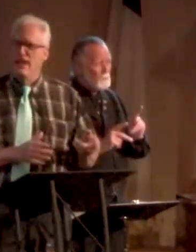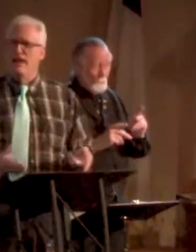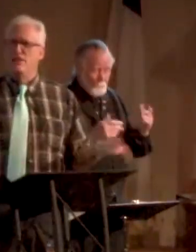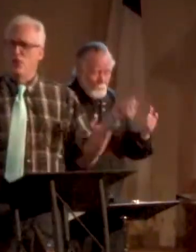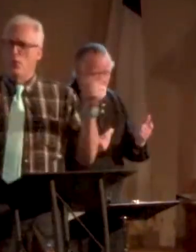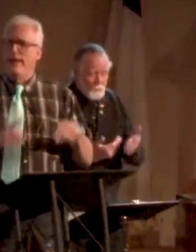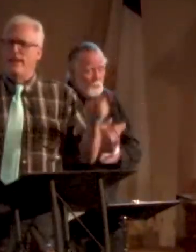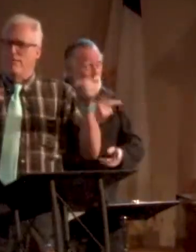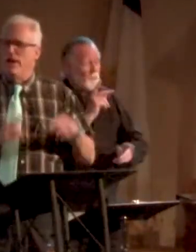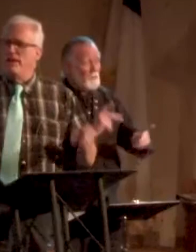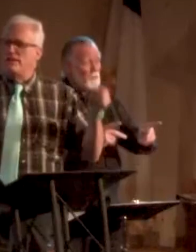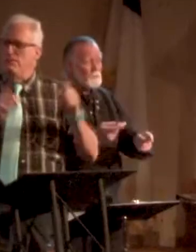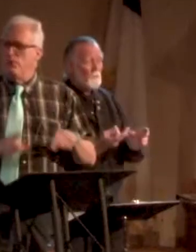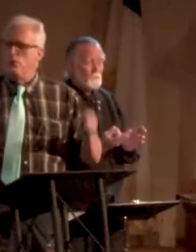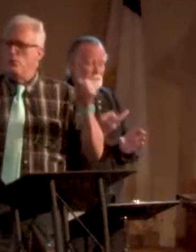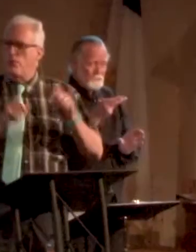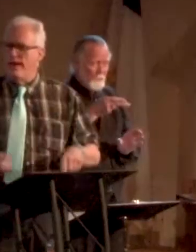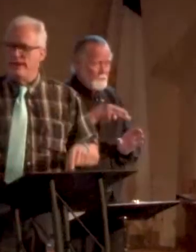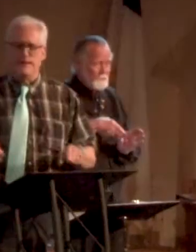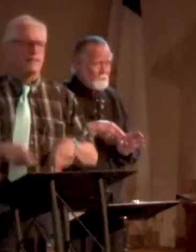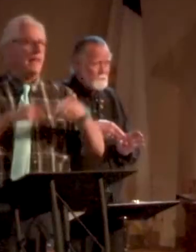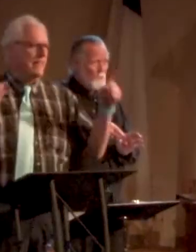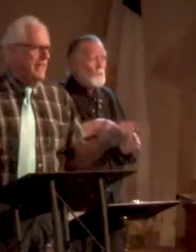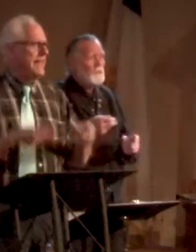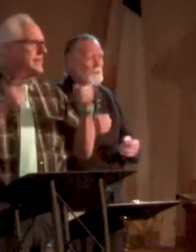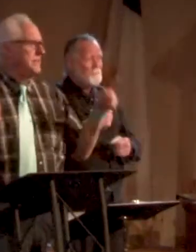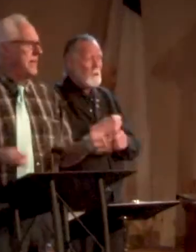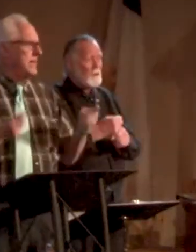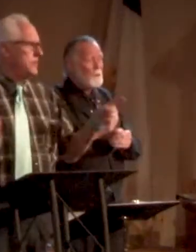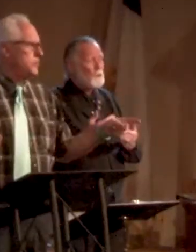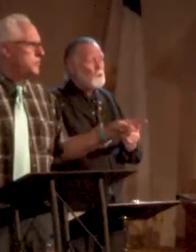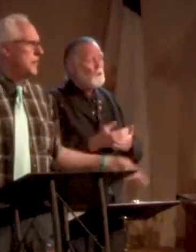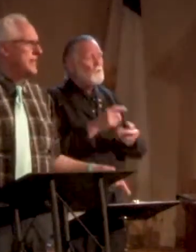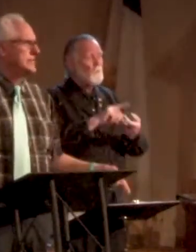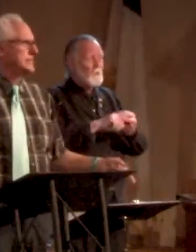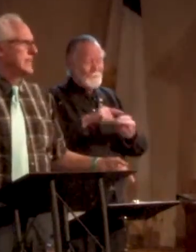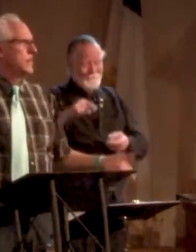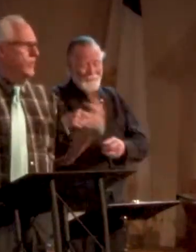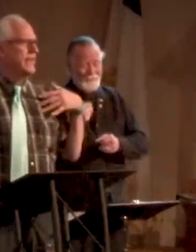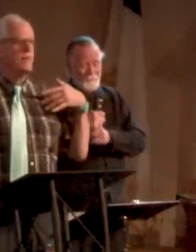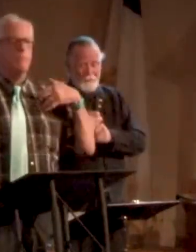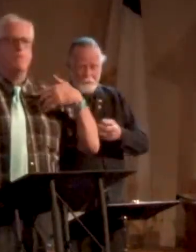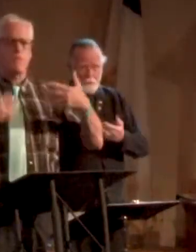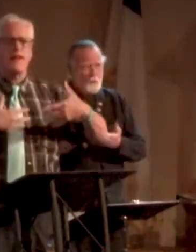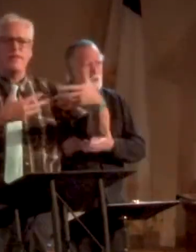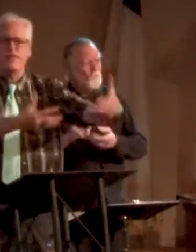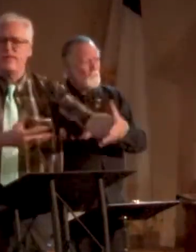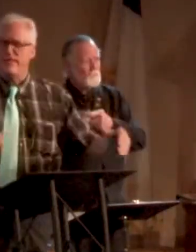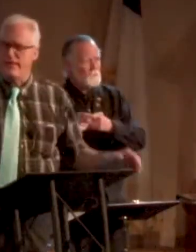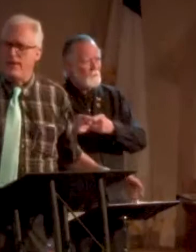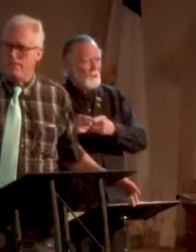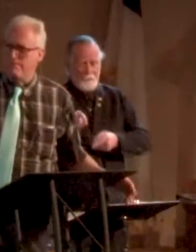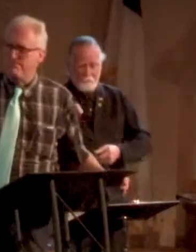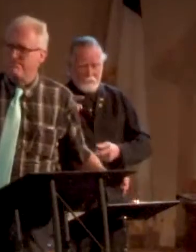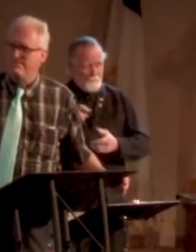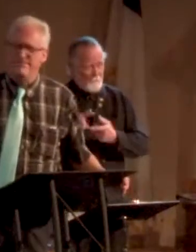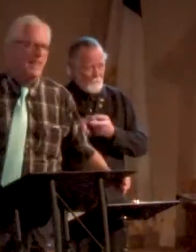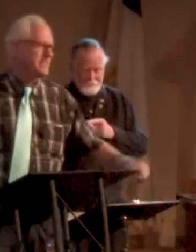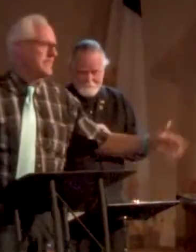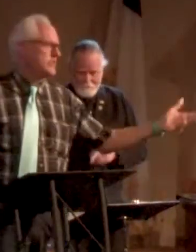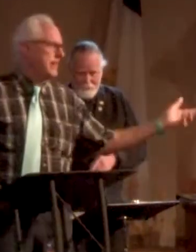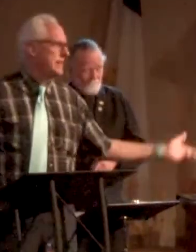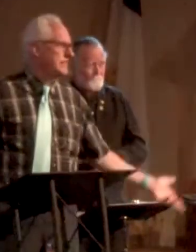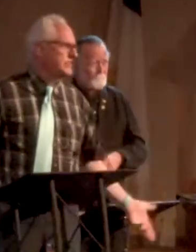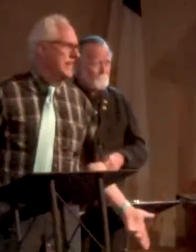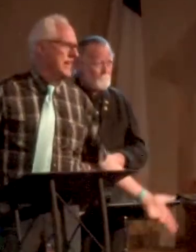here so we can make some new friends and they can make new friends? We can be friends to them.